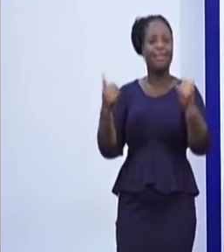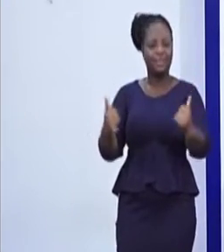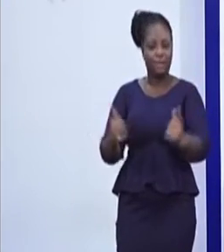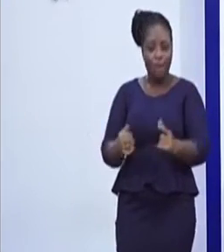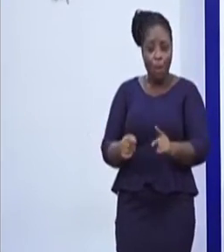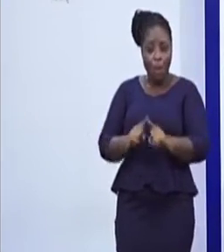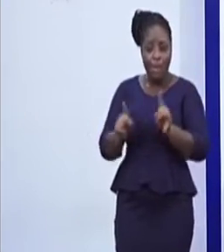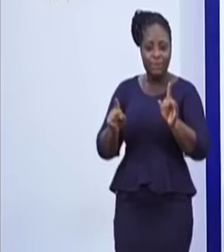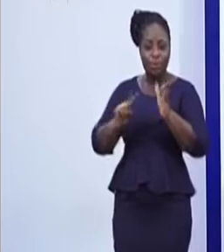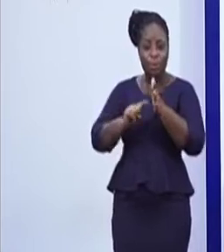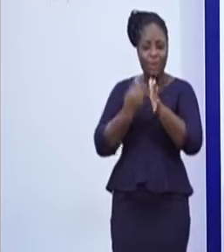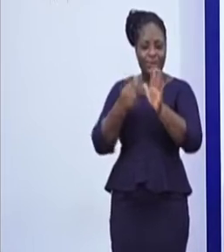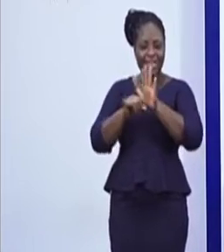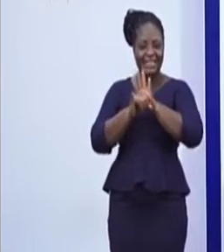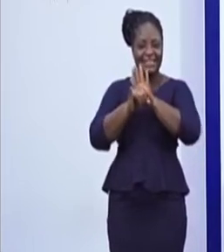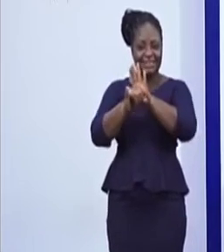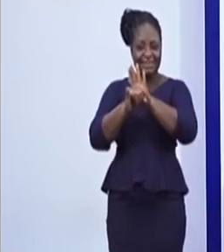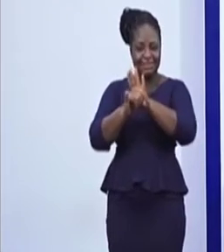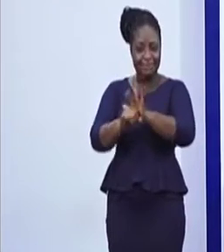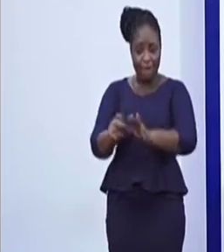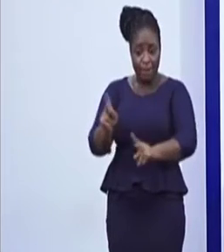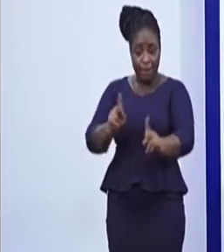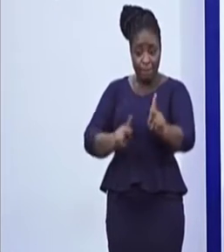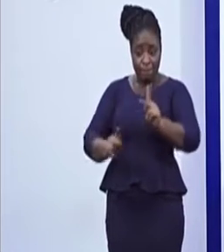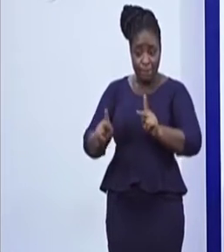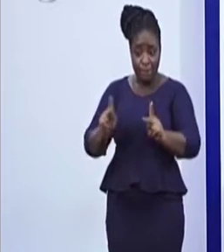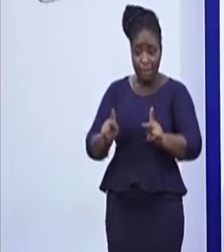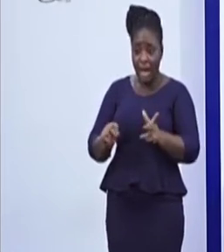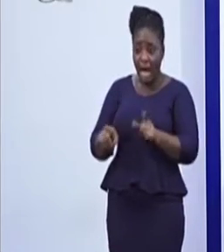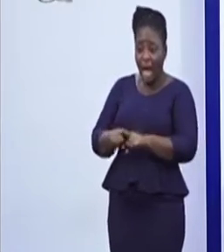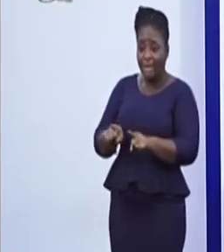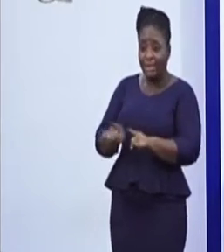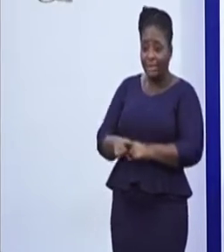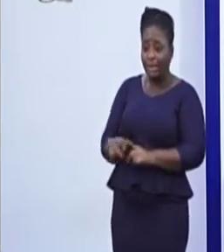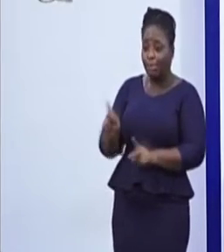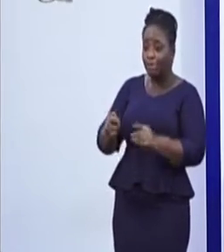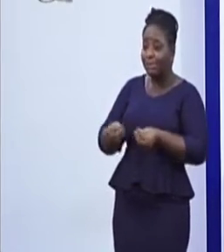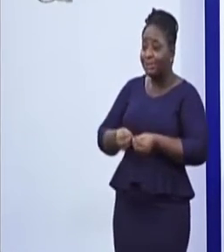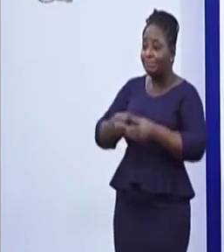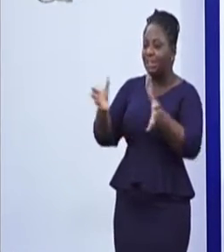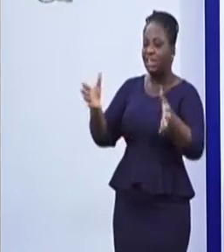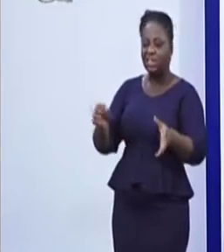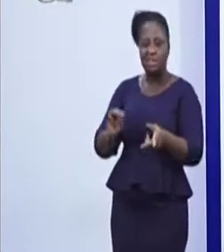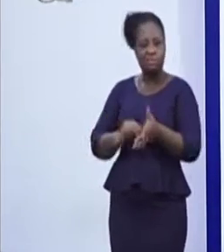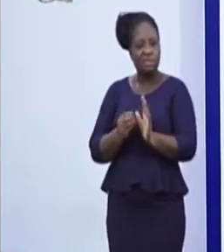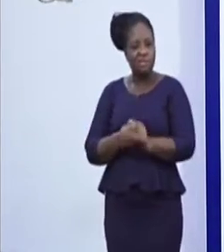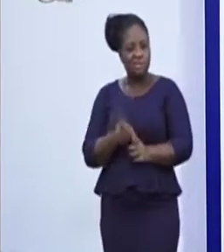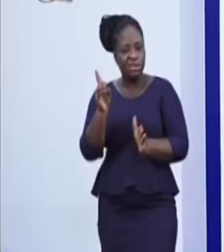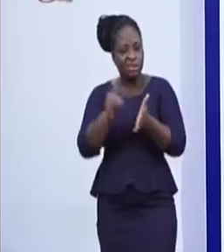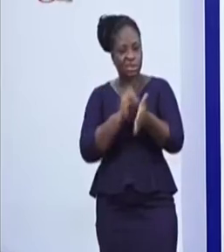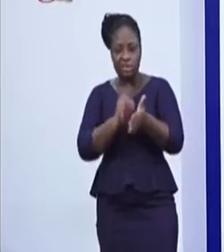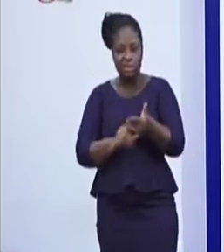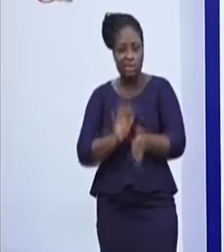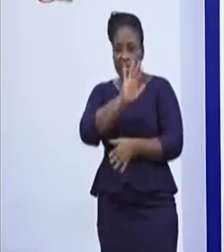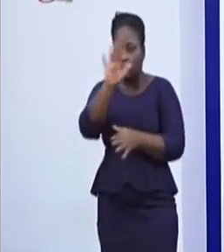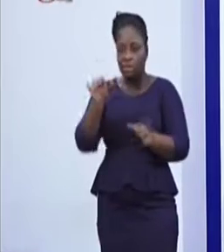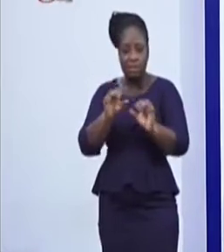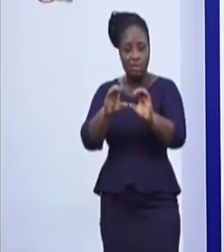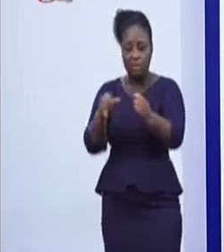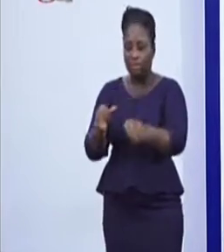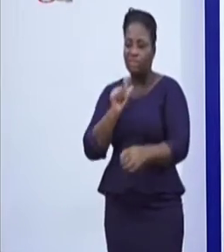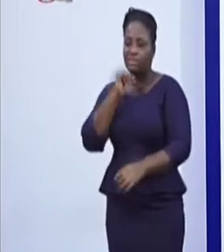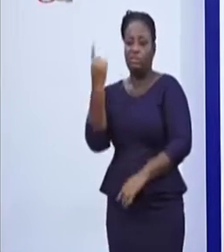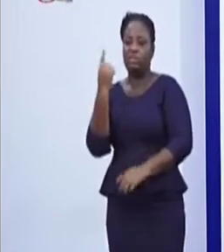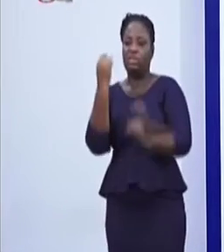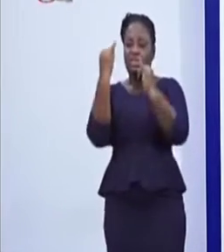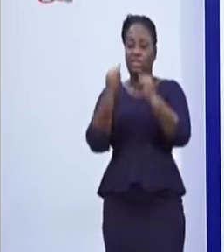you identify a person or a group of people as super spreaders, you are stigmatizing the whole community, not just